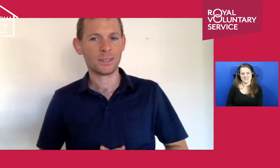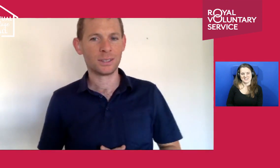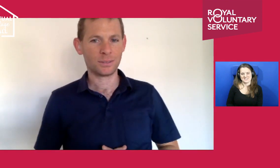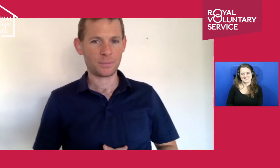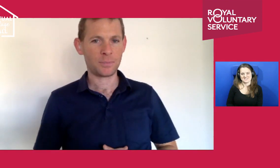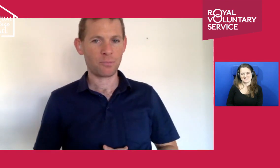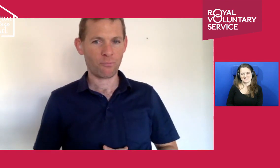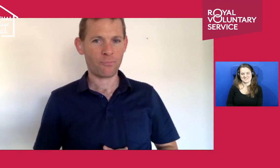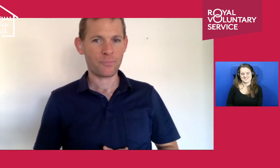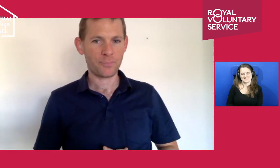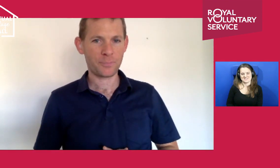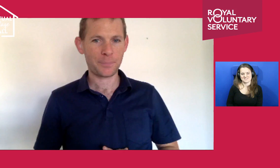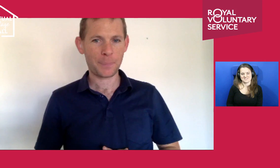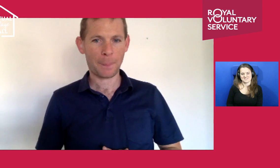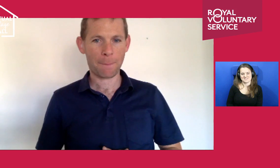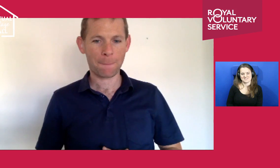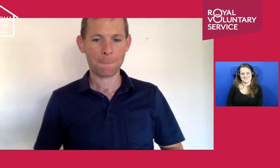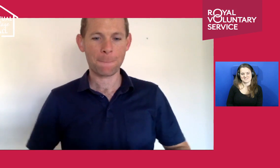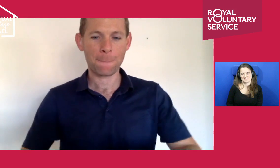Hungry.